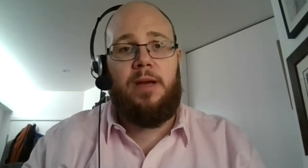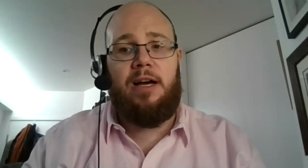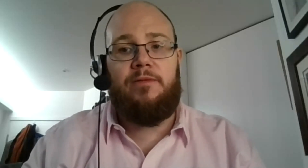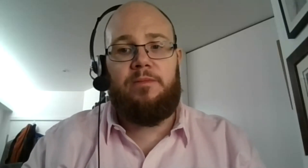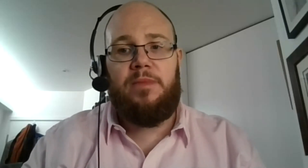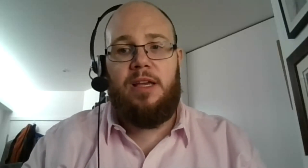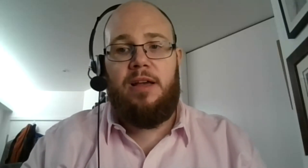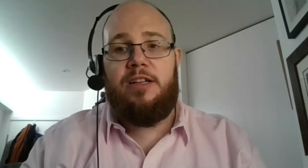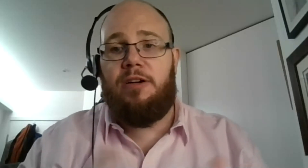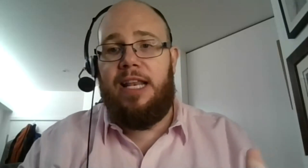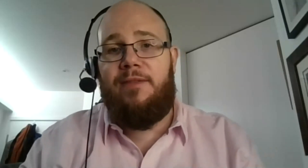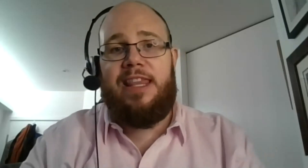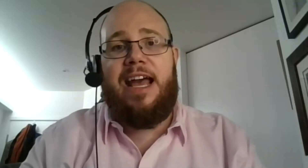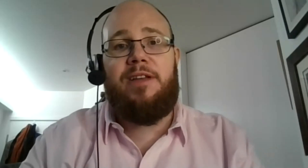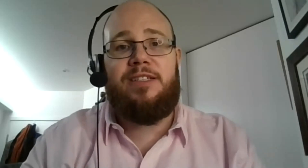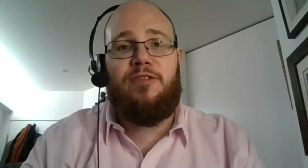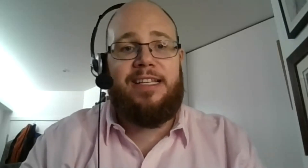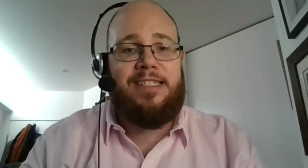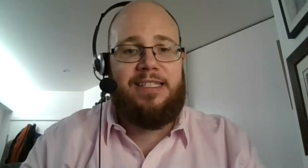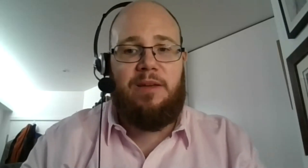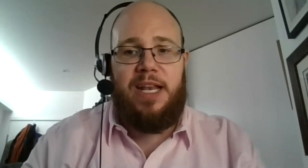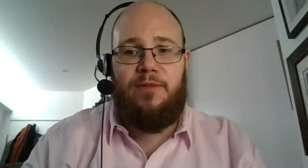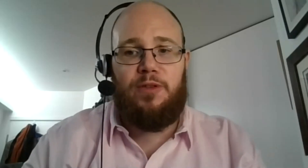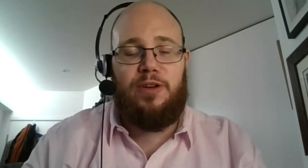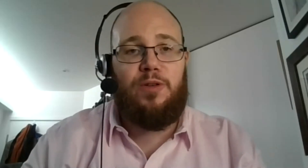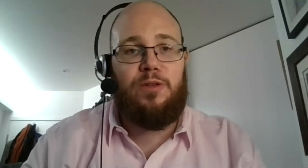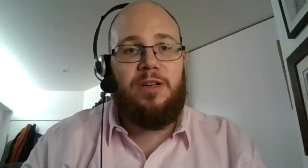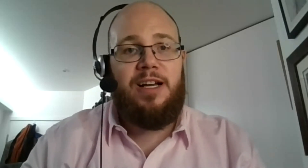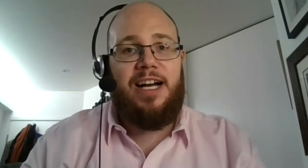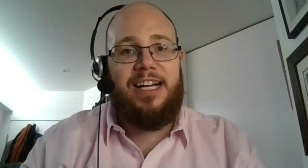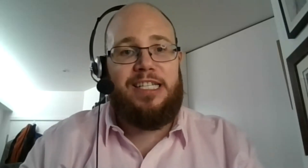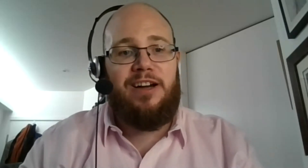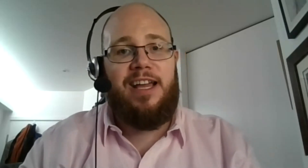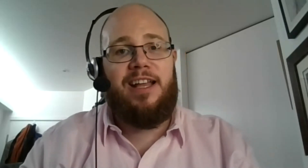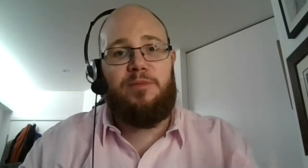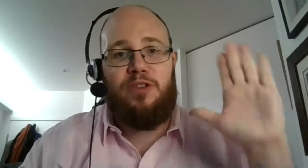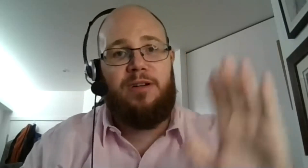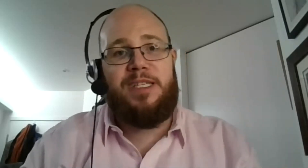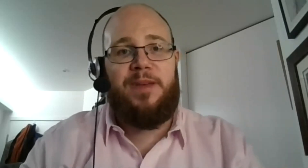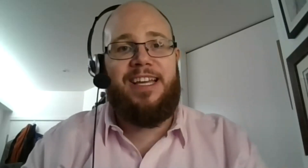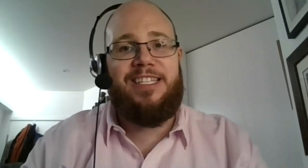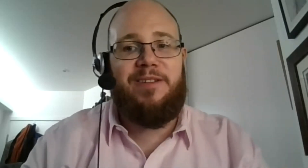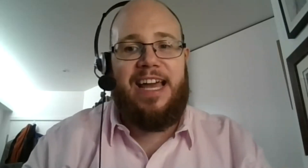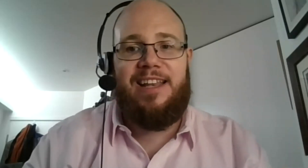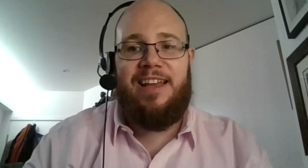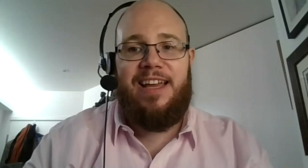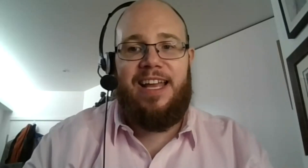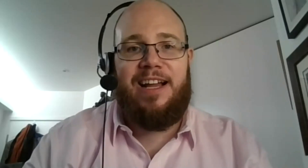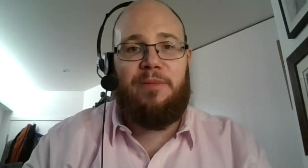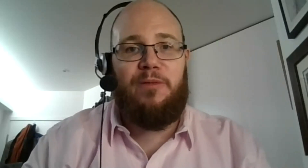love. So I'll leave it there, and it's great to see so many of you on the call tonight, and I'm sure I'll be speaking to you again in a couple of